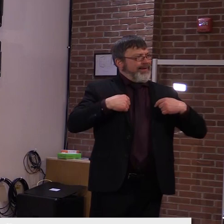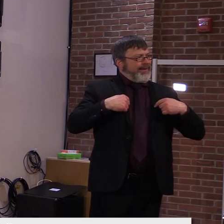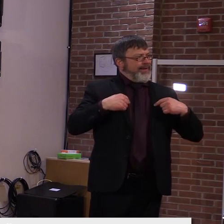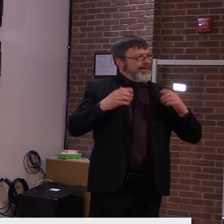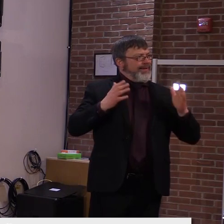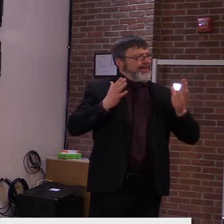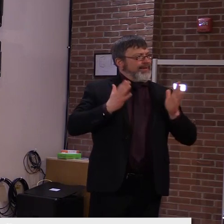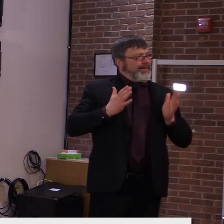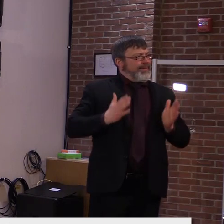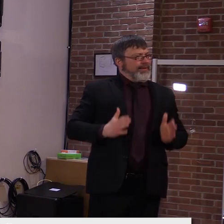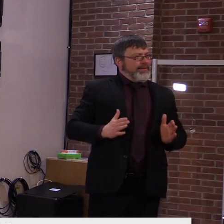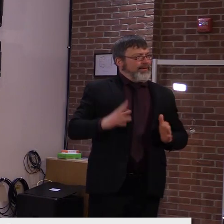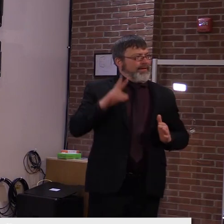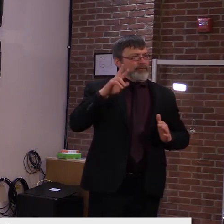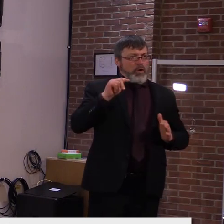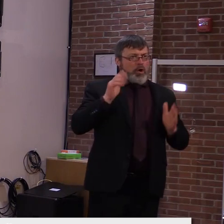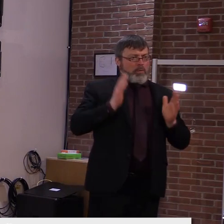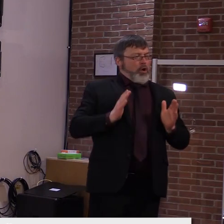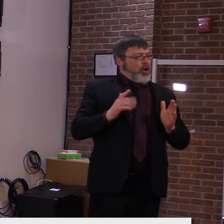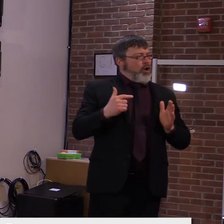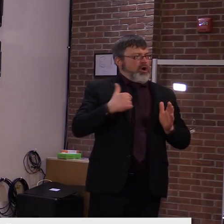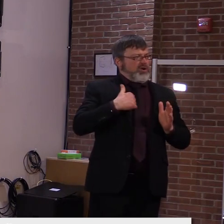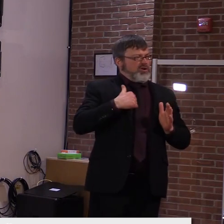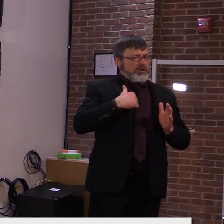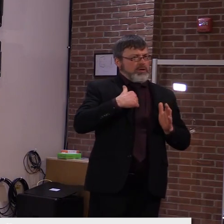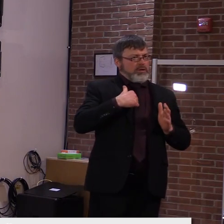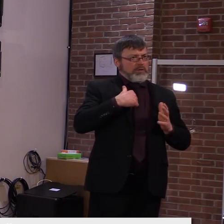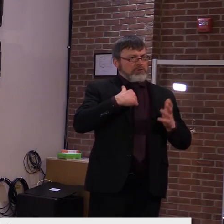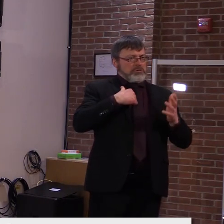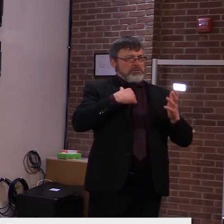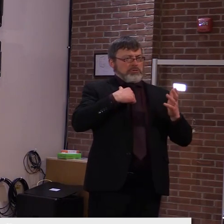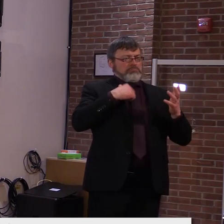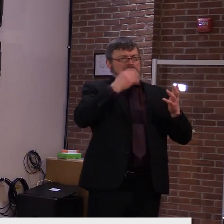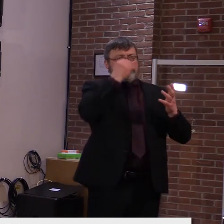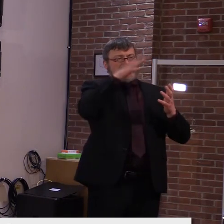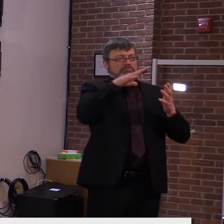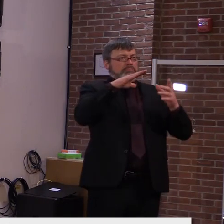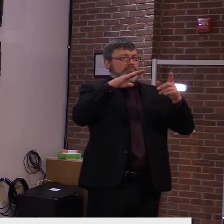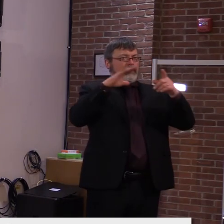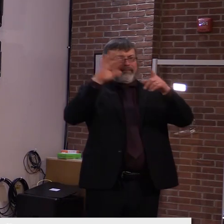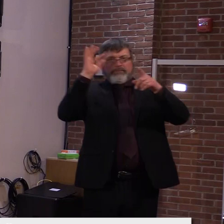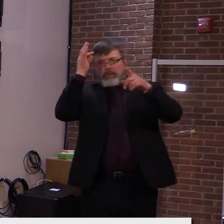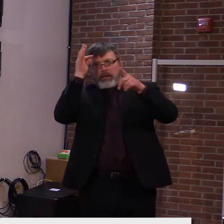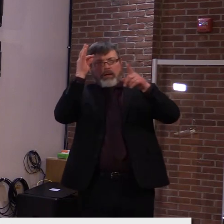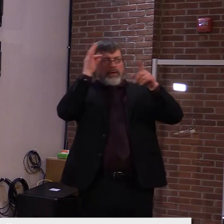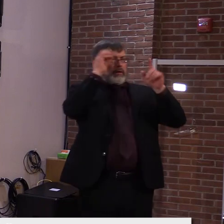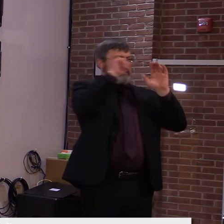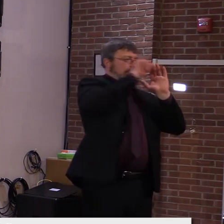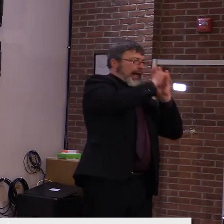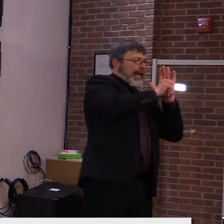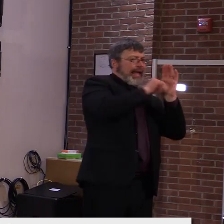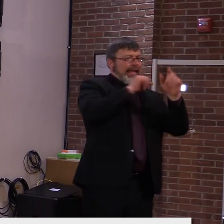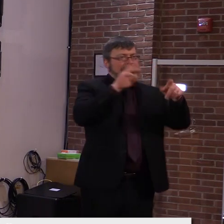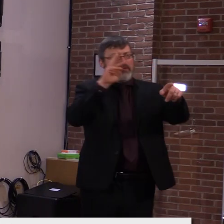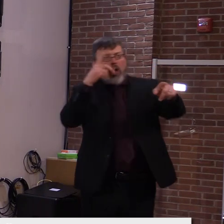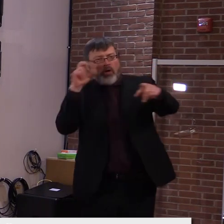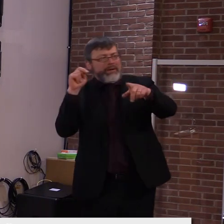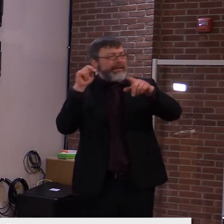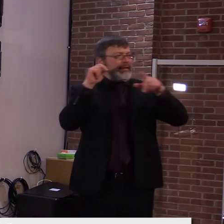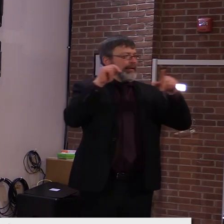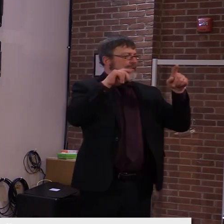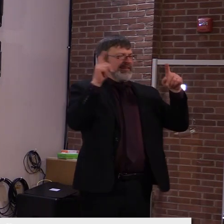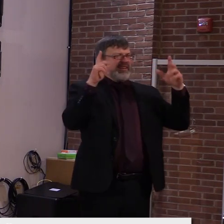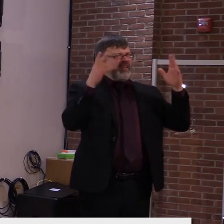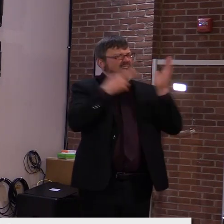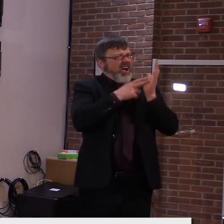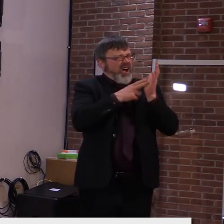You know, they just want government working for them, and they don't care what color the flag is that's being waved at that